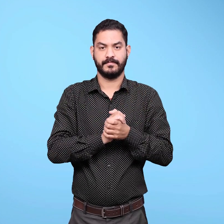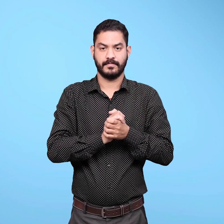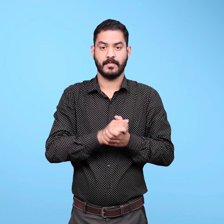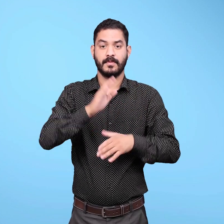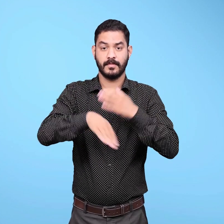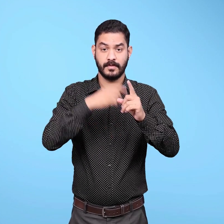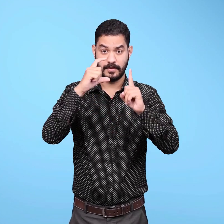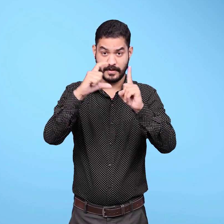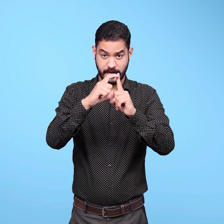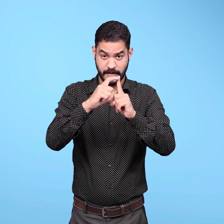D.